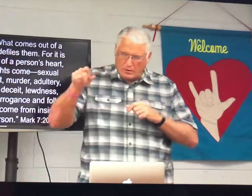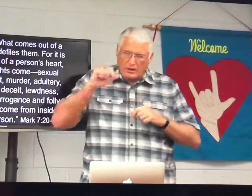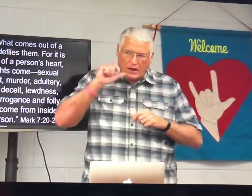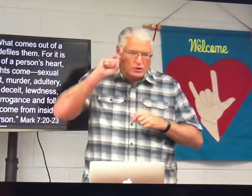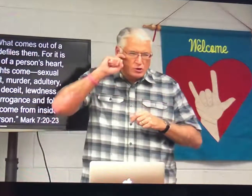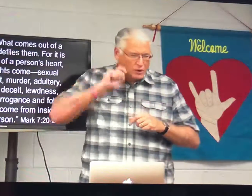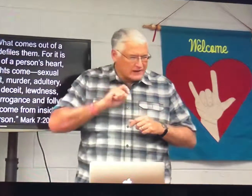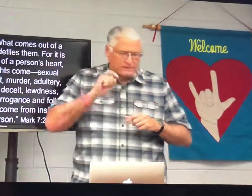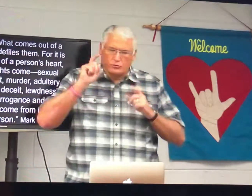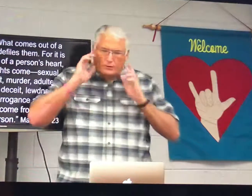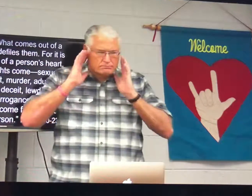my favorite vote.